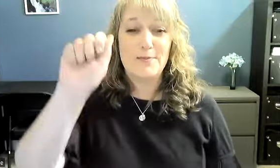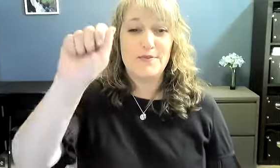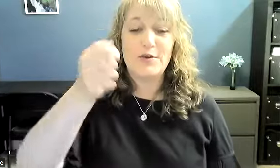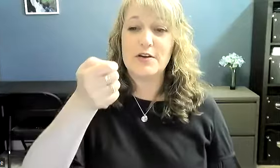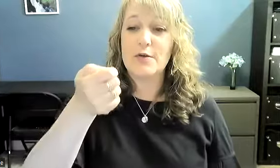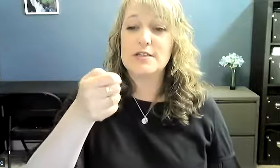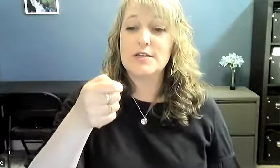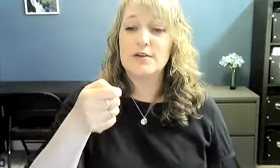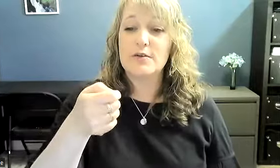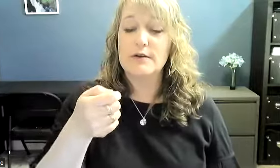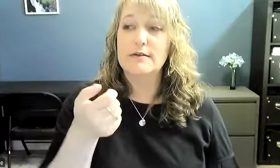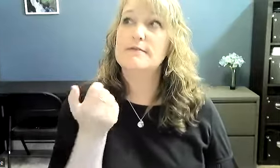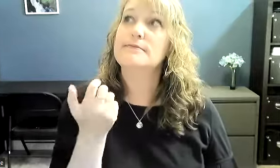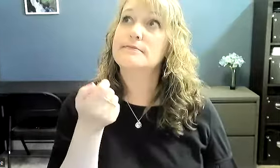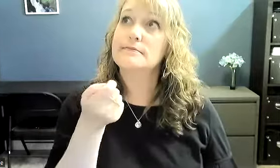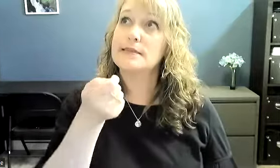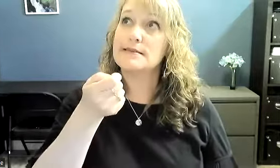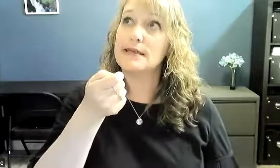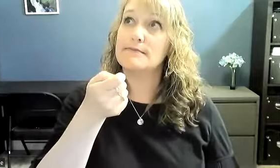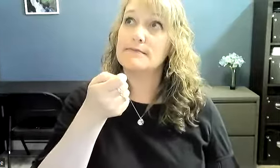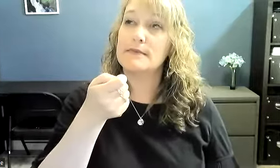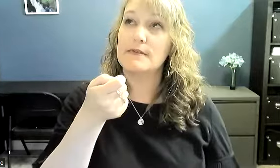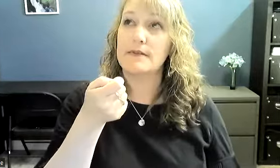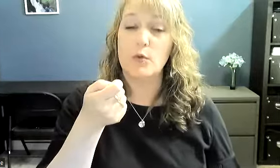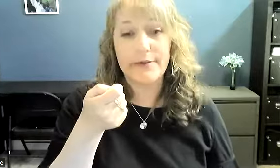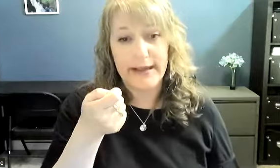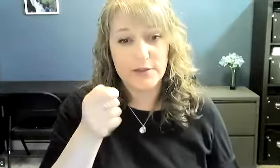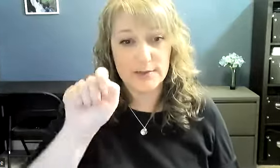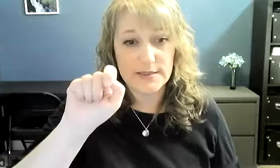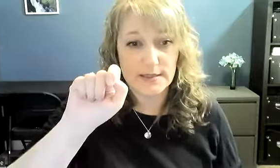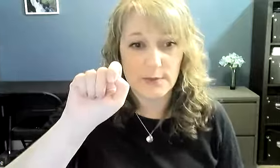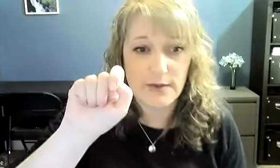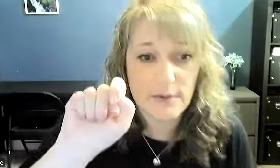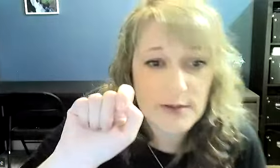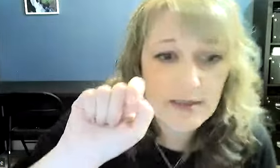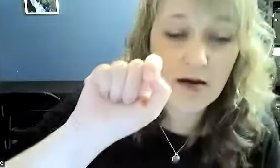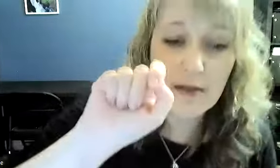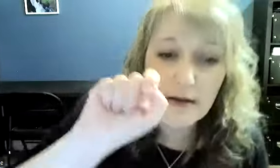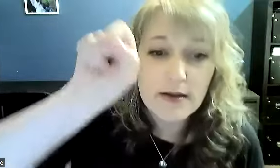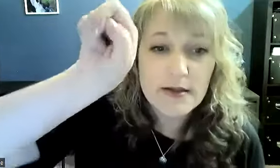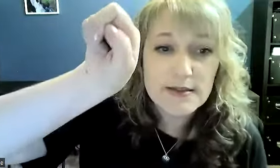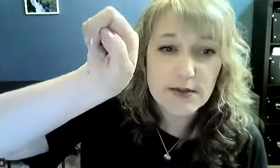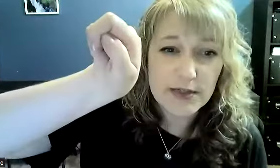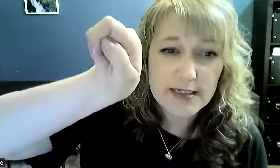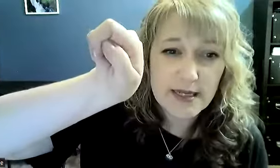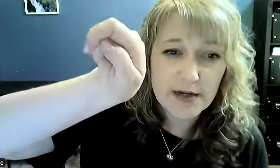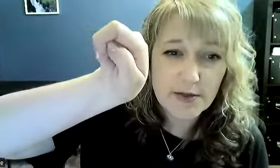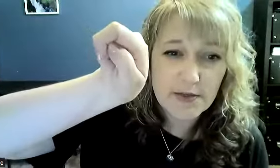So you're going to, let's see, it's kind of a weird hand shape to start with. I don't know what to call it. So you're going to tuck your